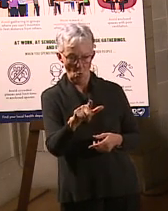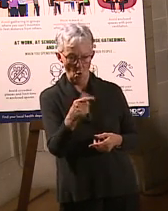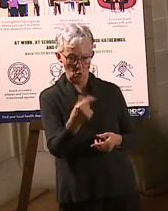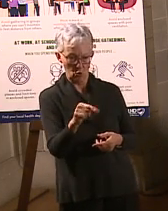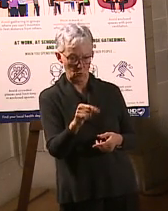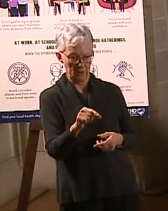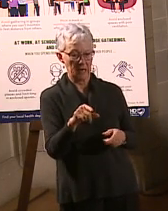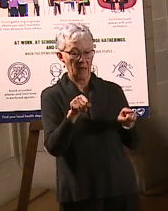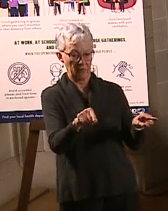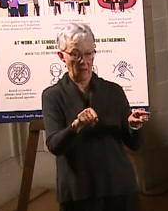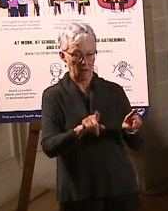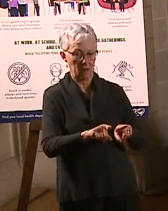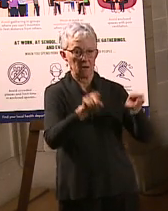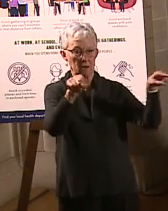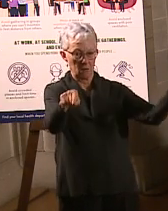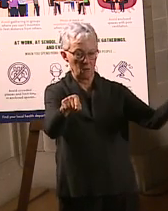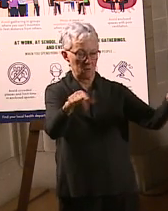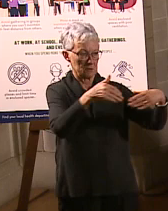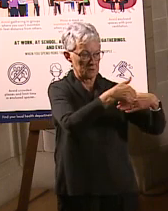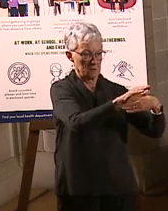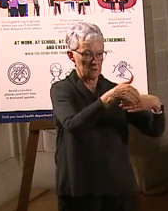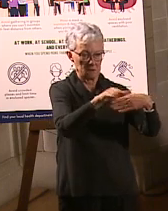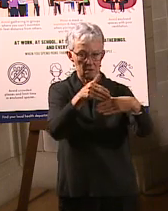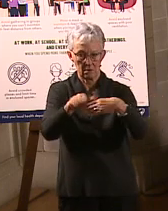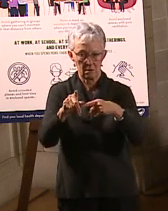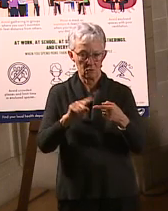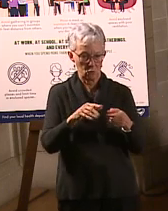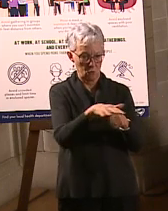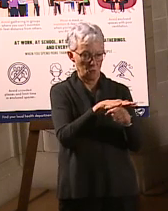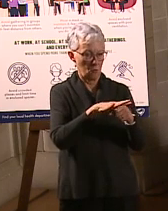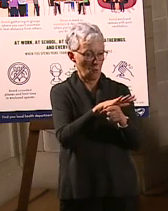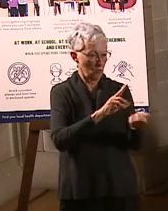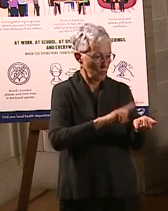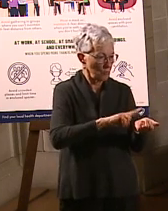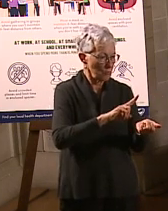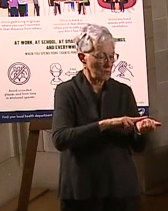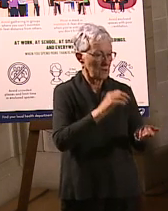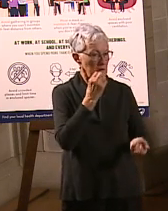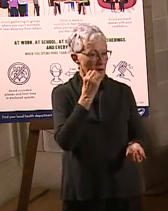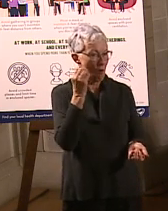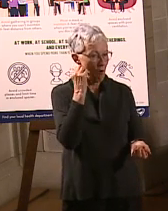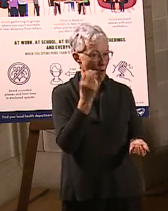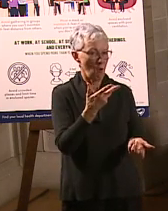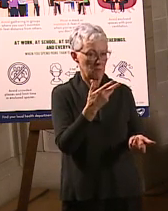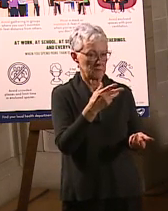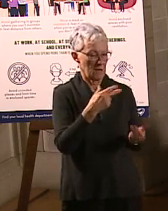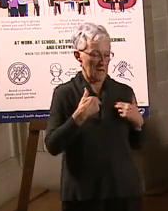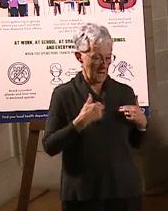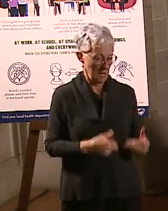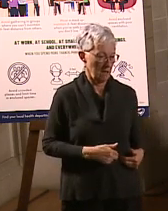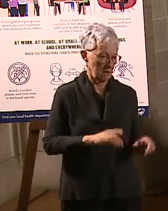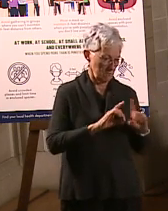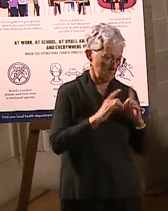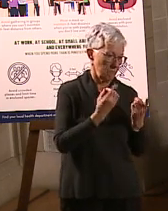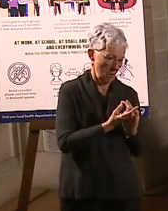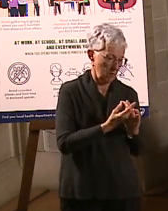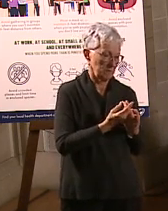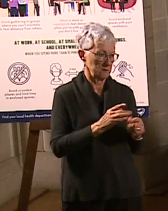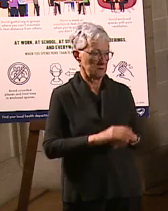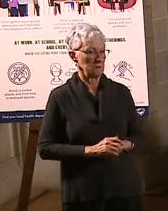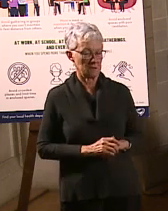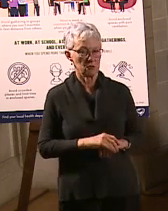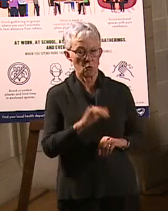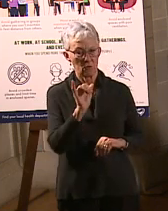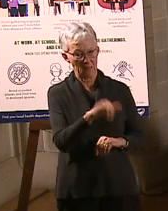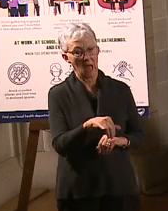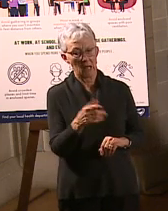than when we've been doing it through our local public health departments or community pharmacies, which is a Nebraska-based company. So I